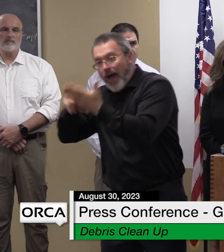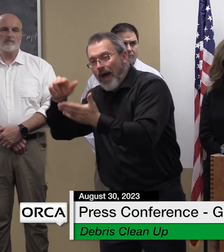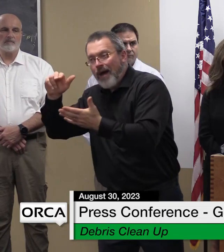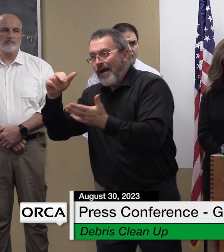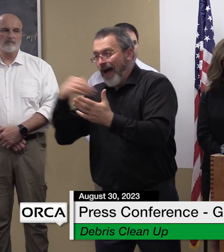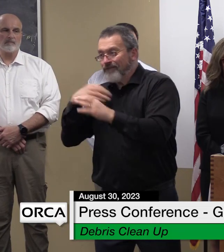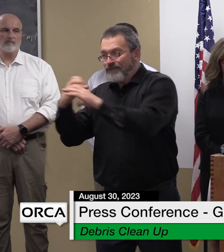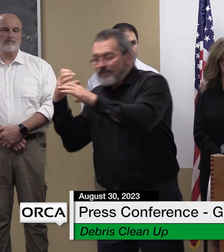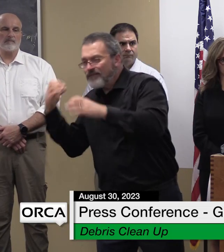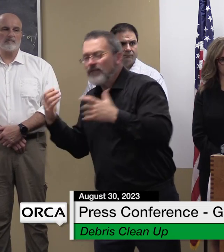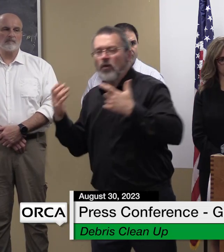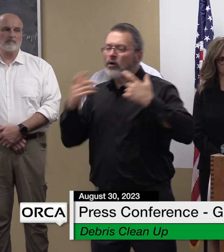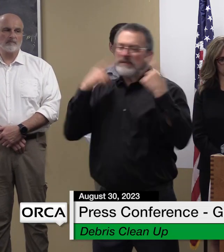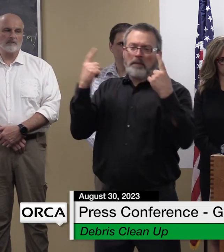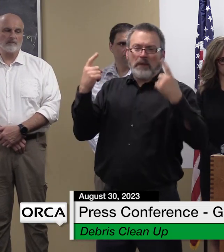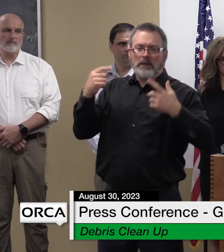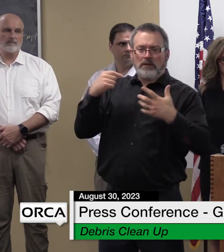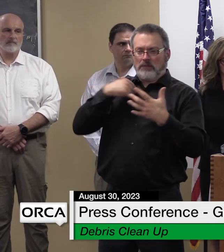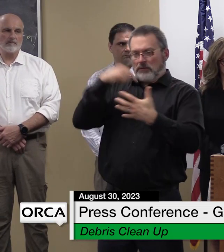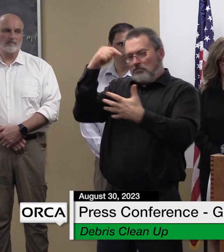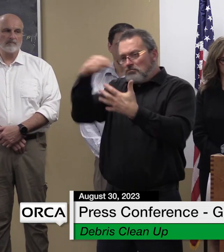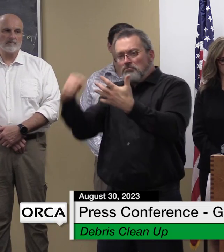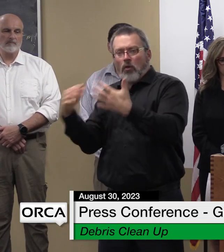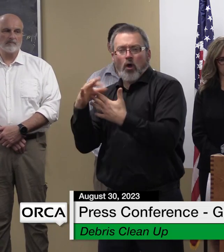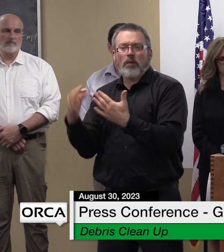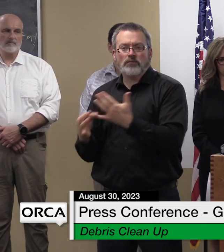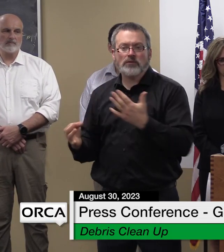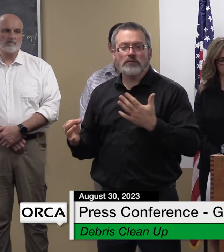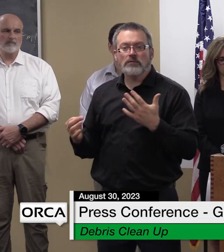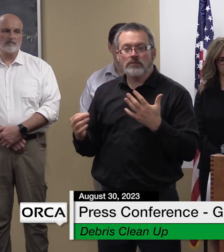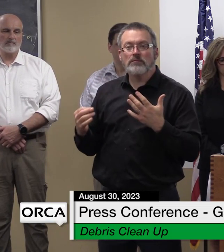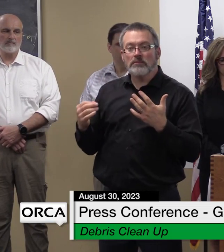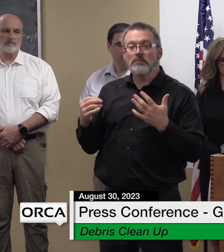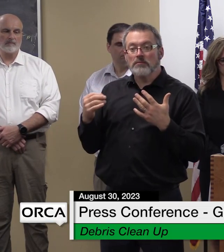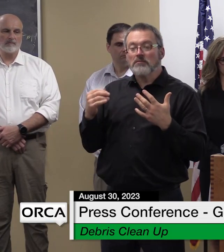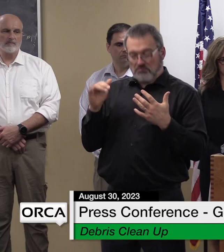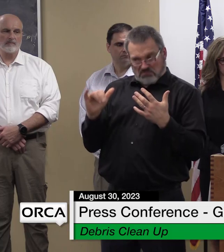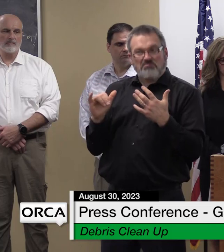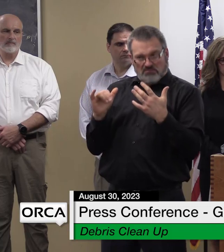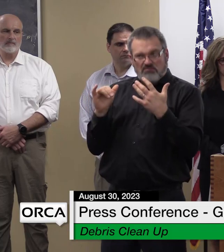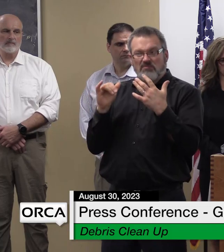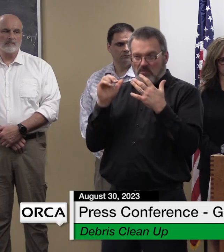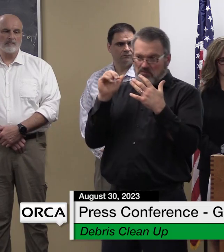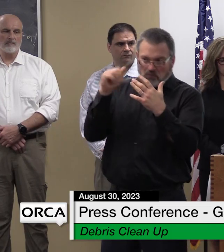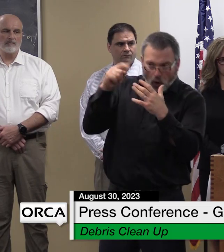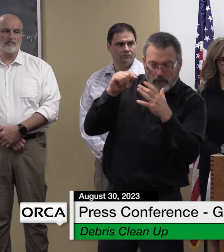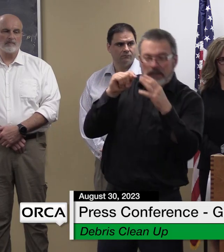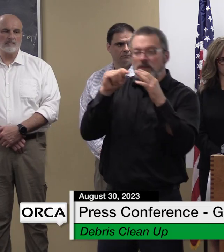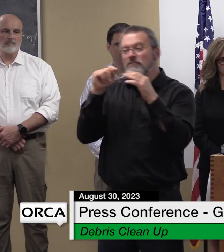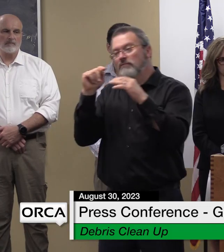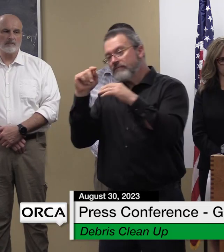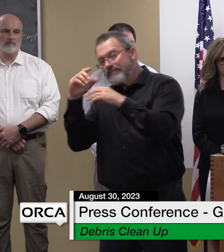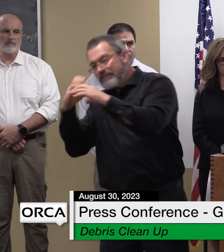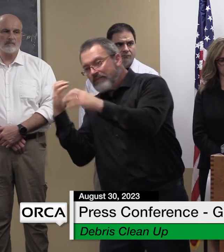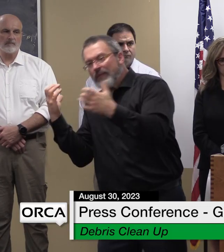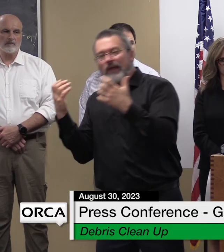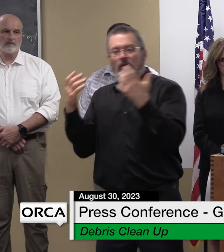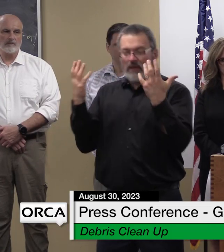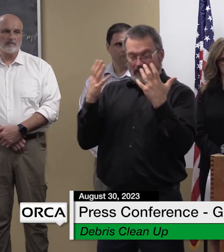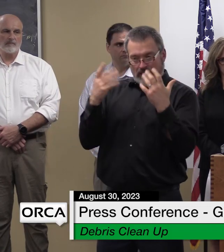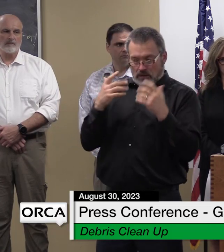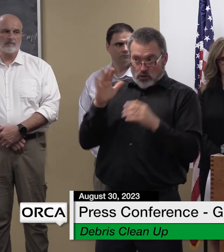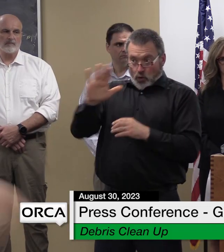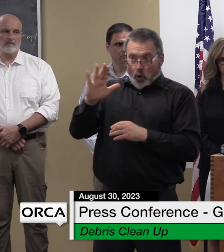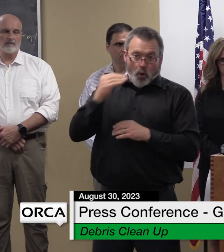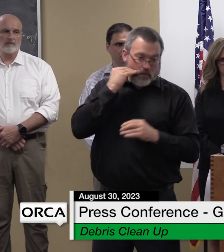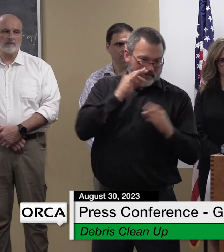a multi-family location that is in disrepair, we can take a look at it and make the repairs, and the repairs we made